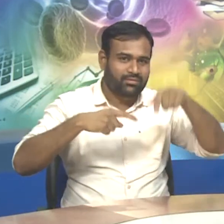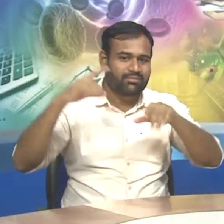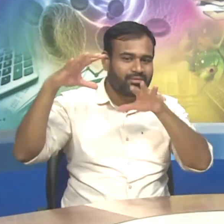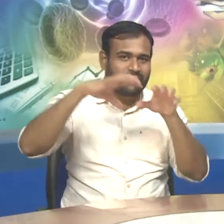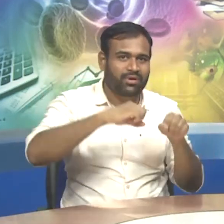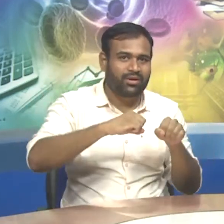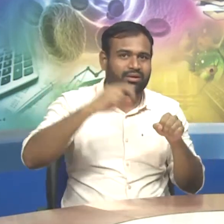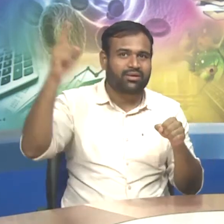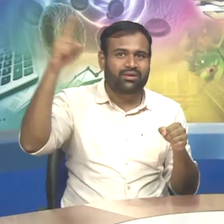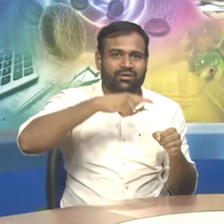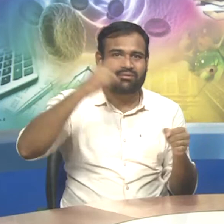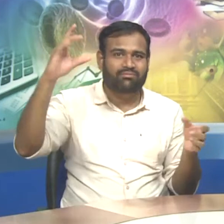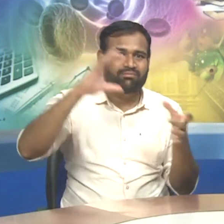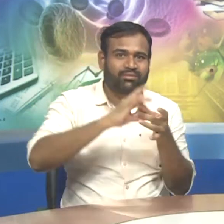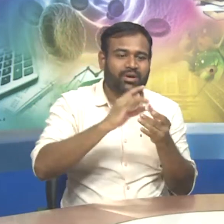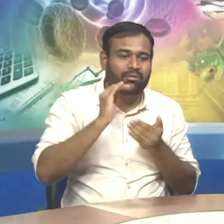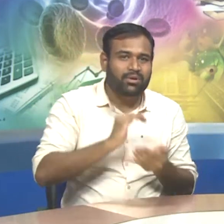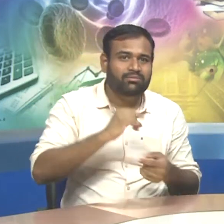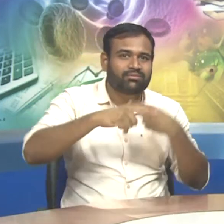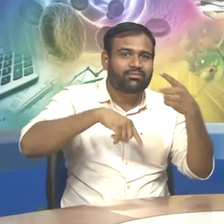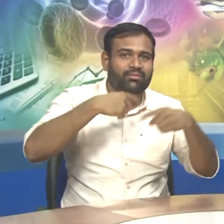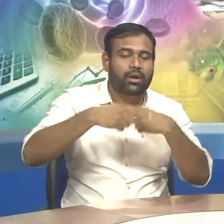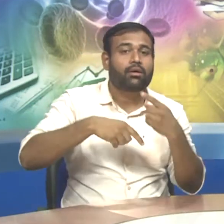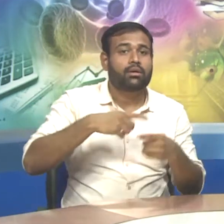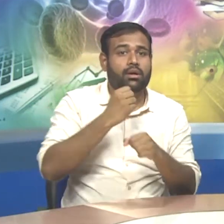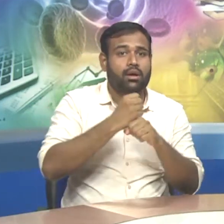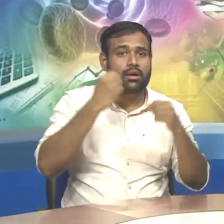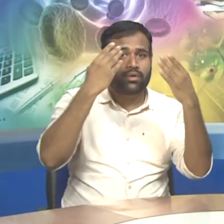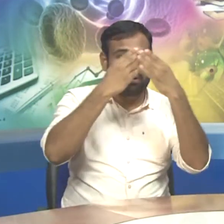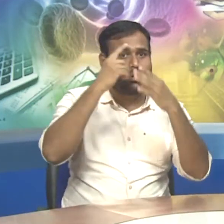this community is not adequately represented in the House.